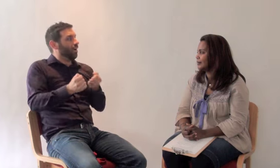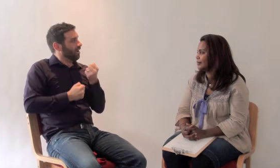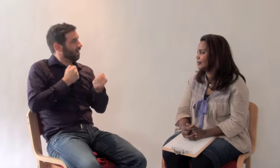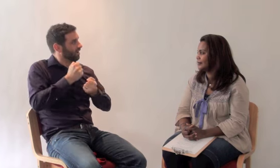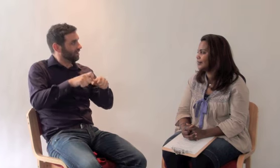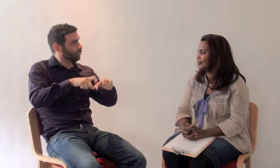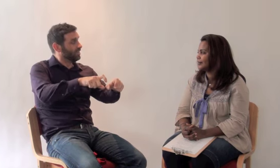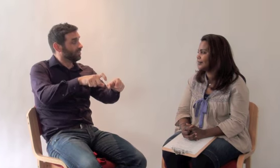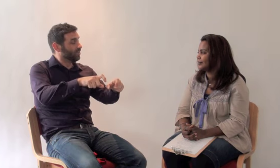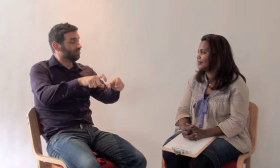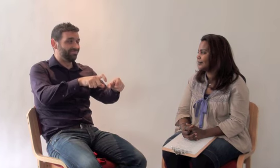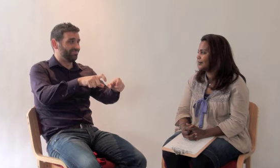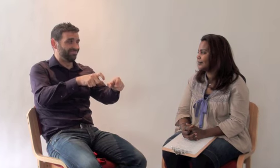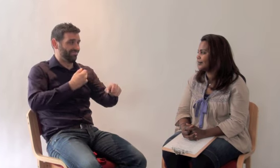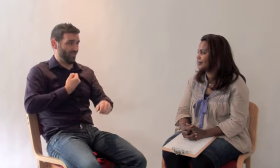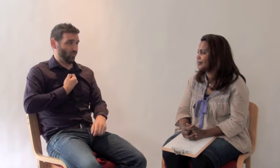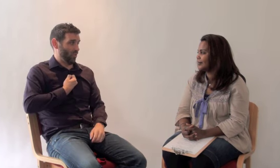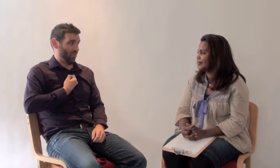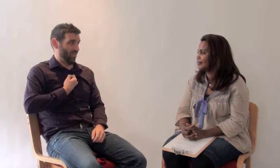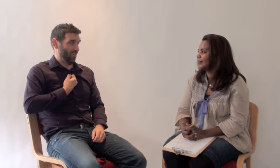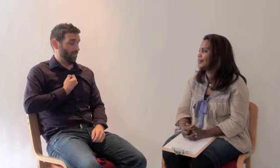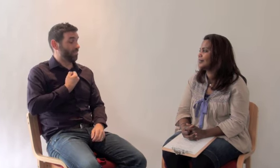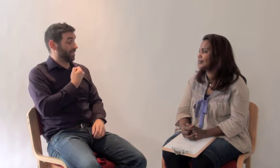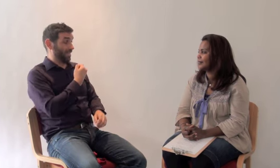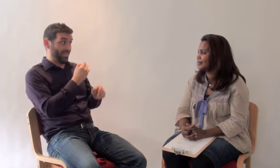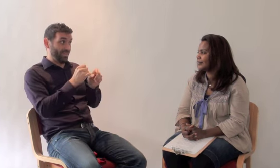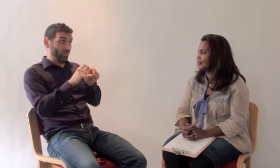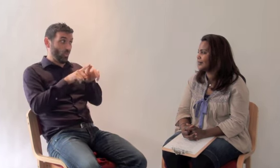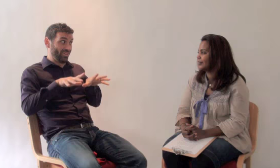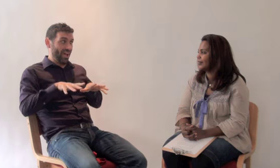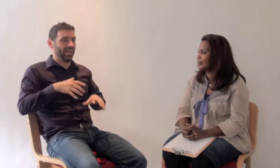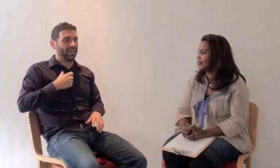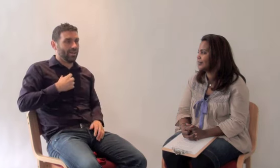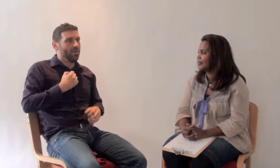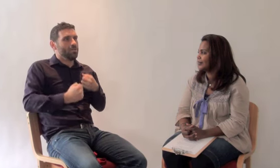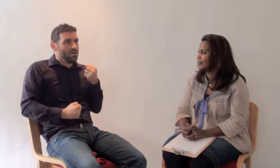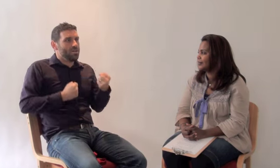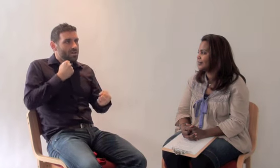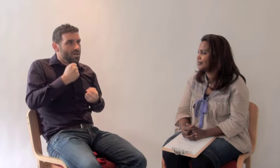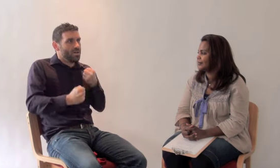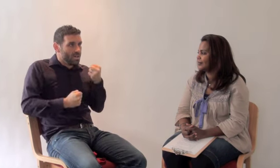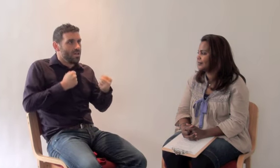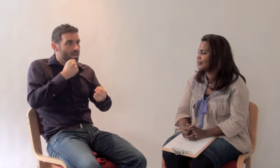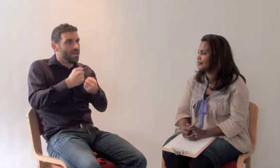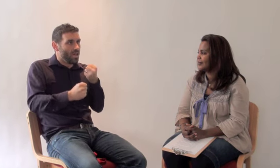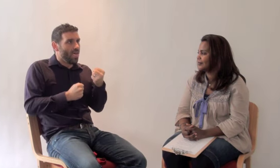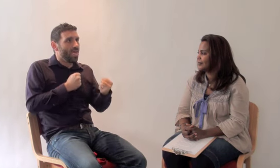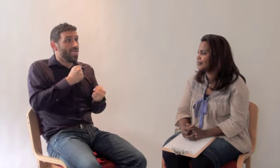and then the wall would disappear again and I would continue. I was completely wrong, unfortunately. This is what it was like. I was running and running and running